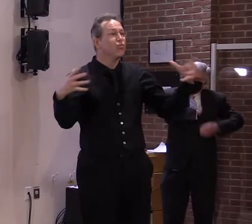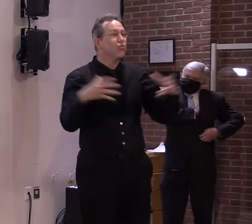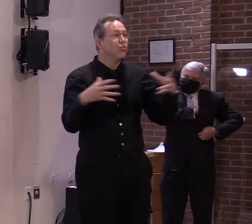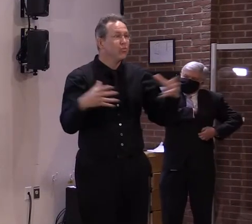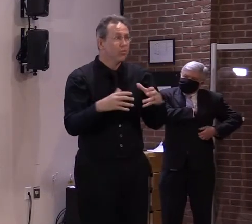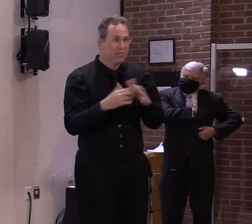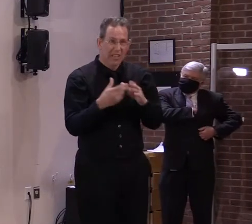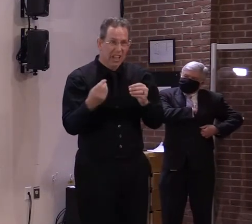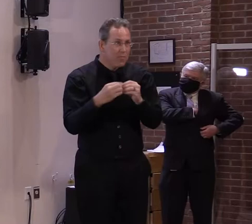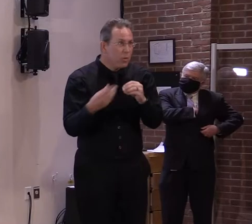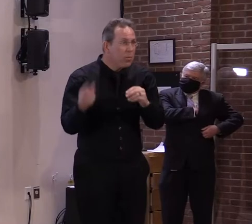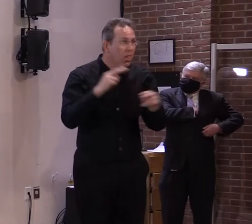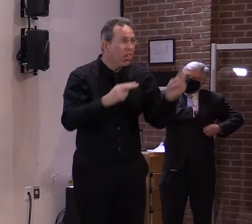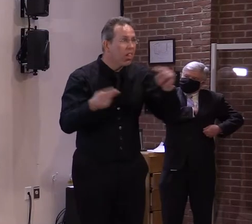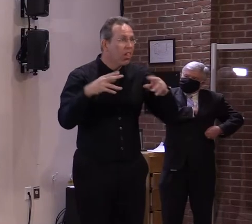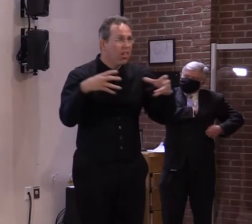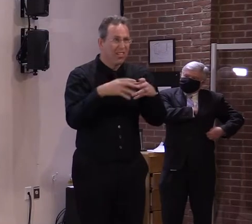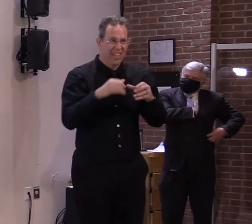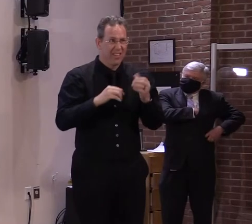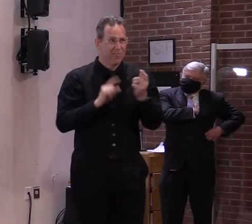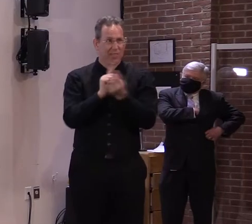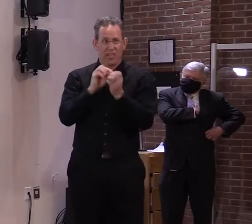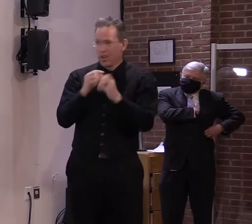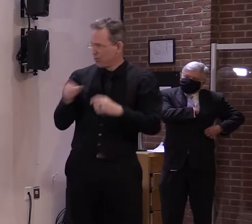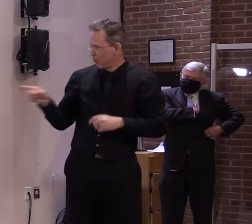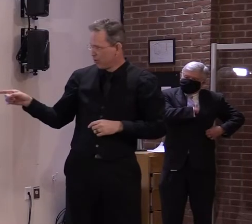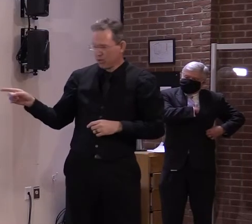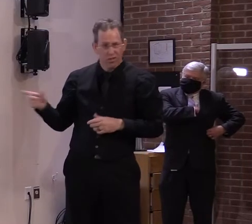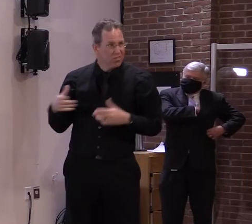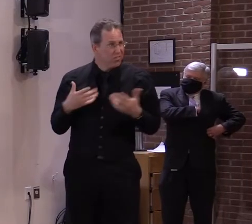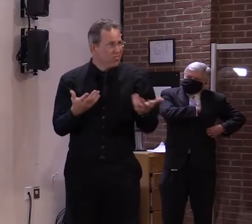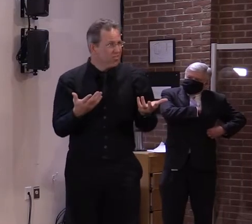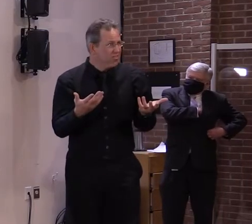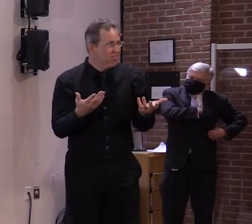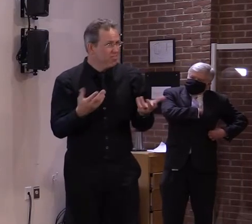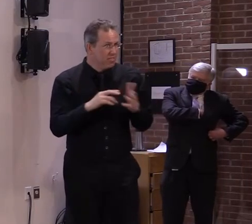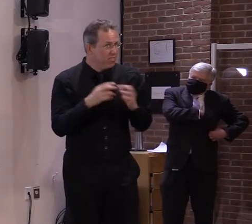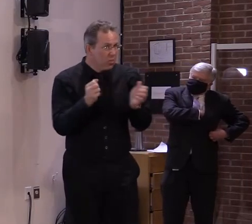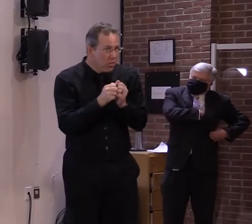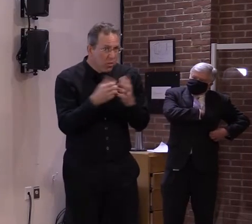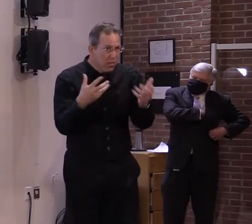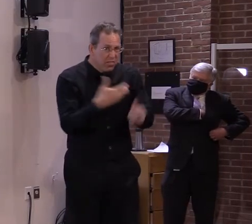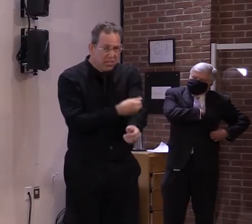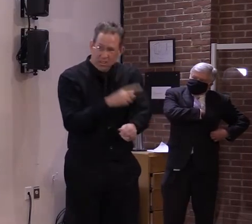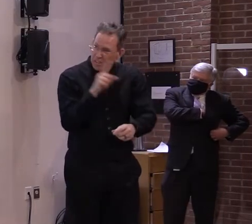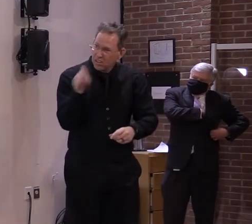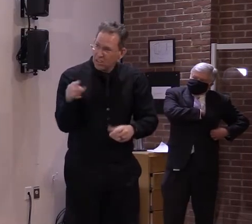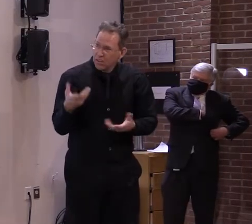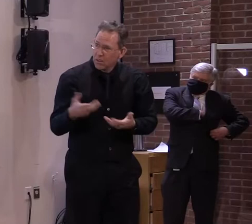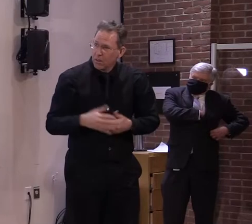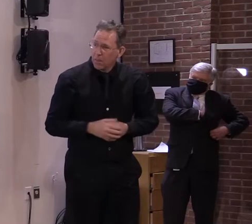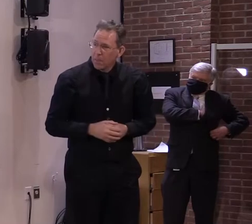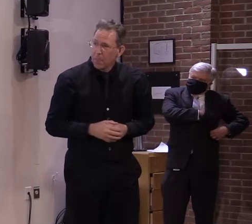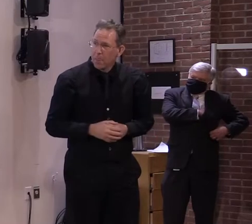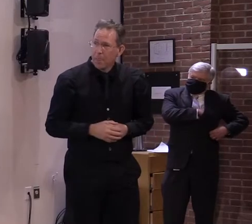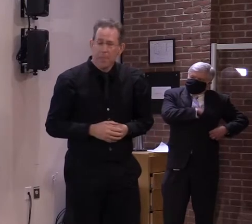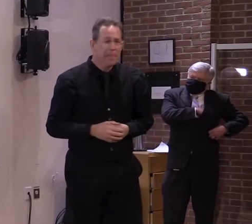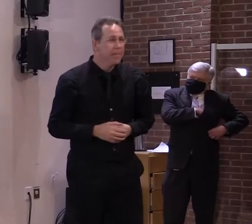think if by that point it'll be. Yeah, great news, Secretary Curley.